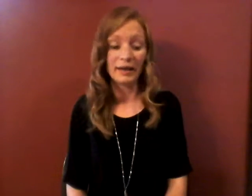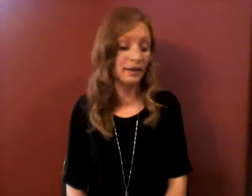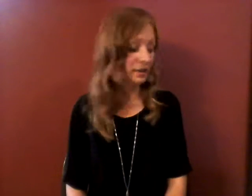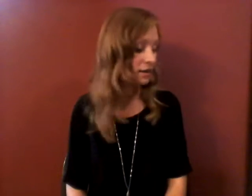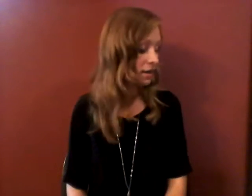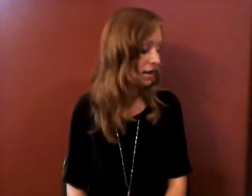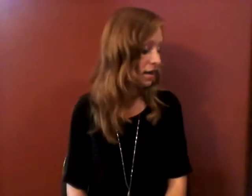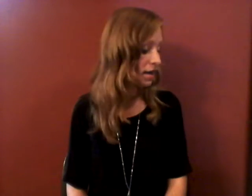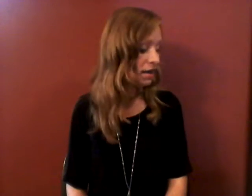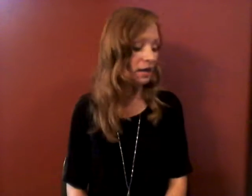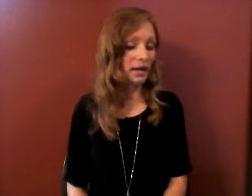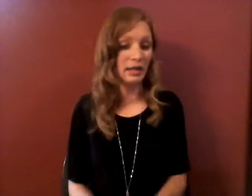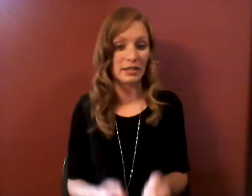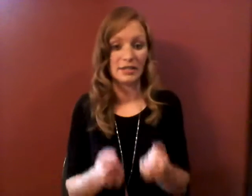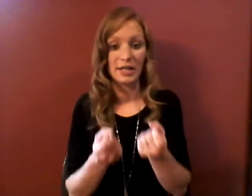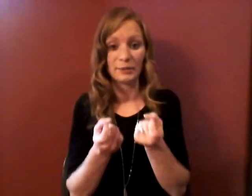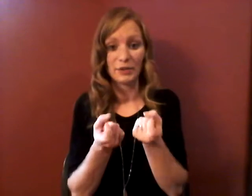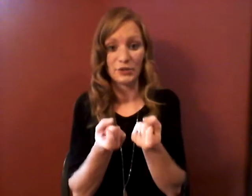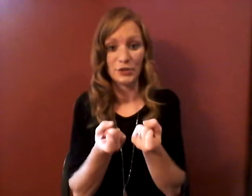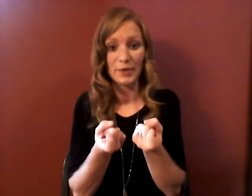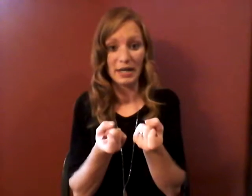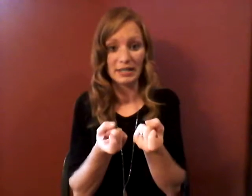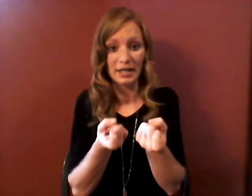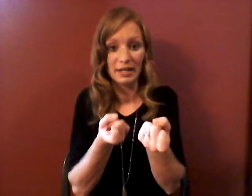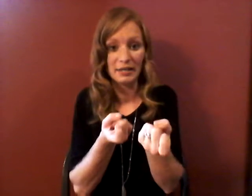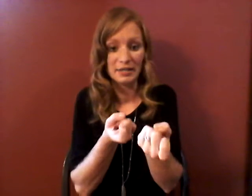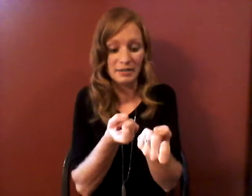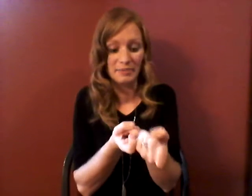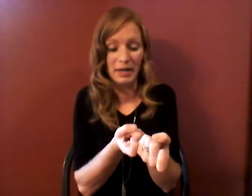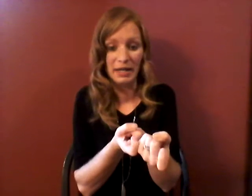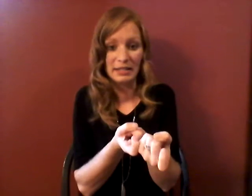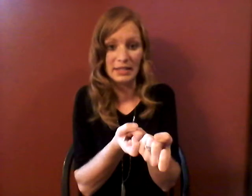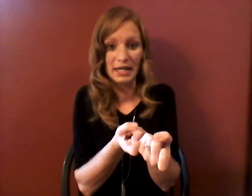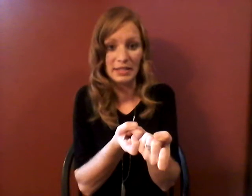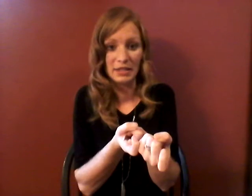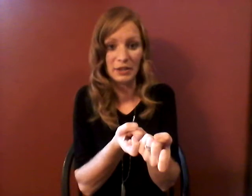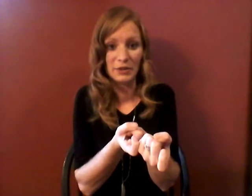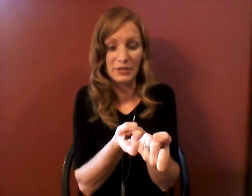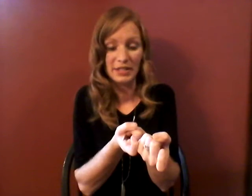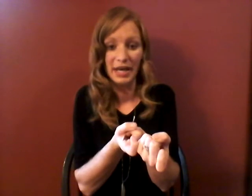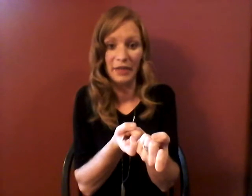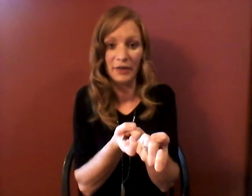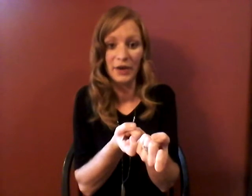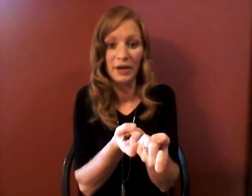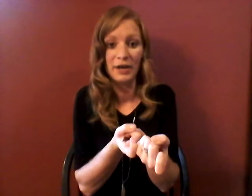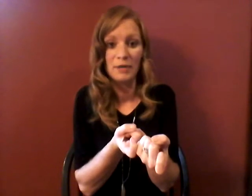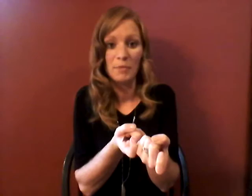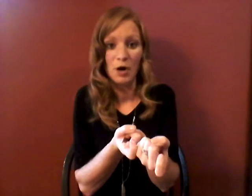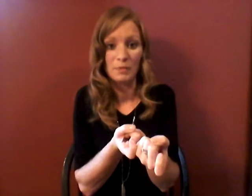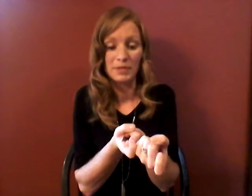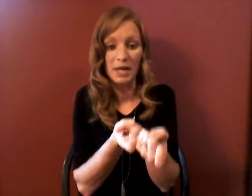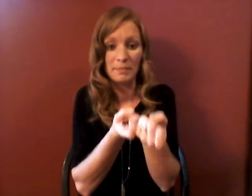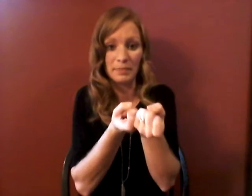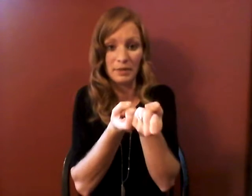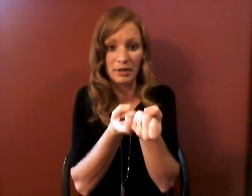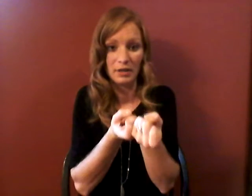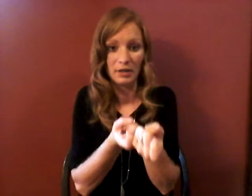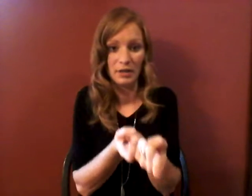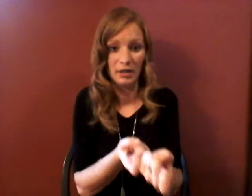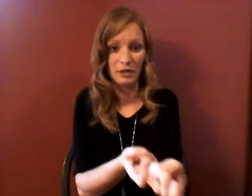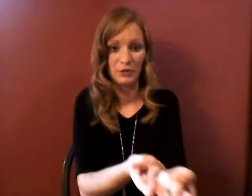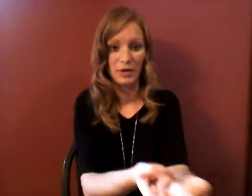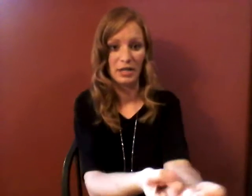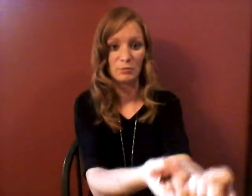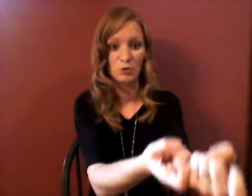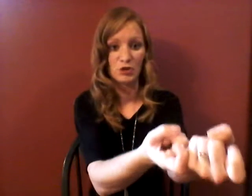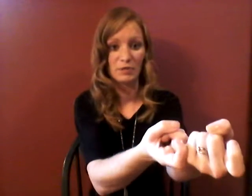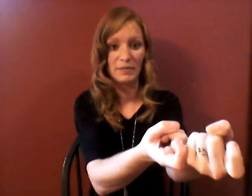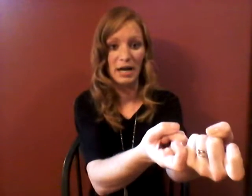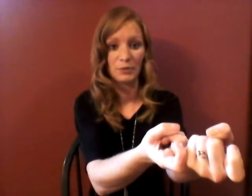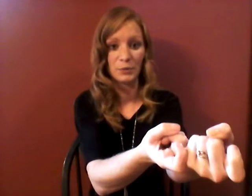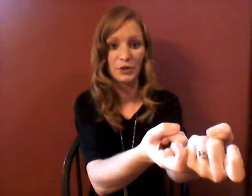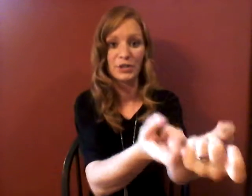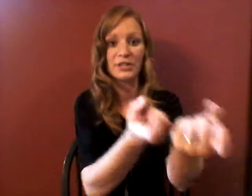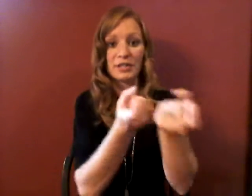Skiing is done with two X hands, hands nice and close together, palms up, and you kind of push them downwards, like